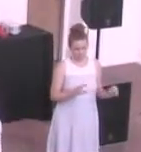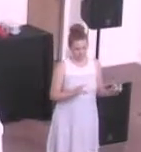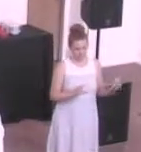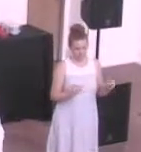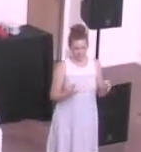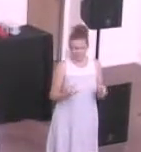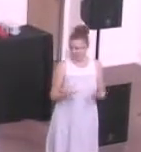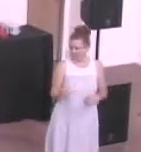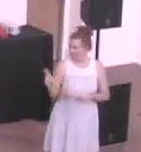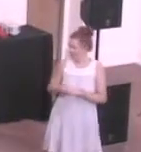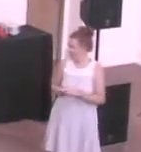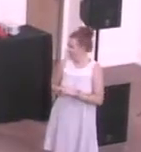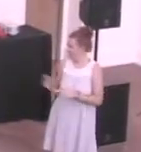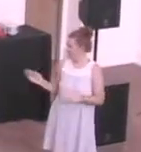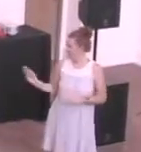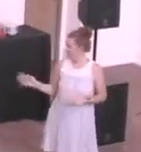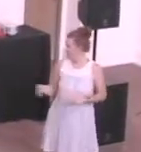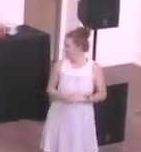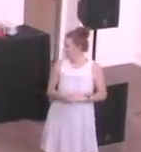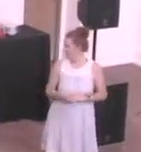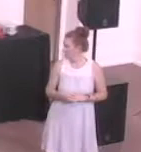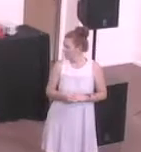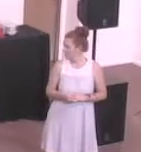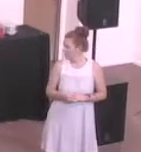Yeah. Family, you can have a seat.